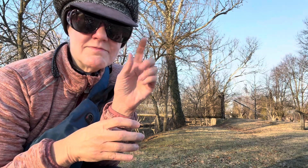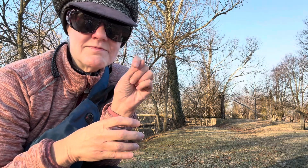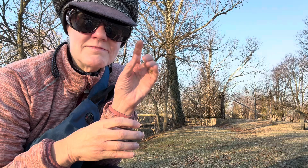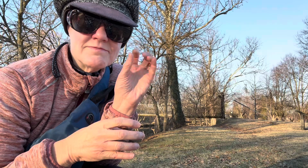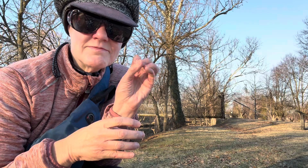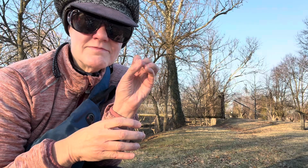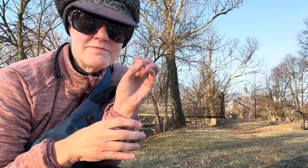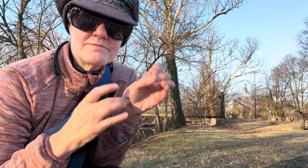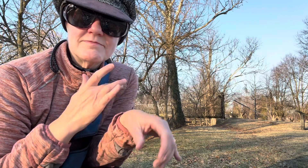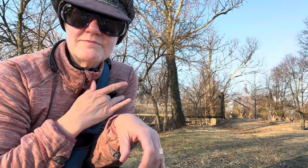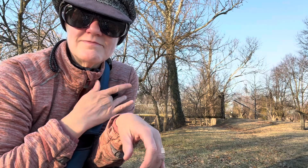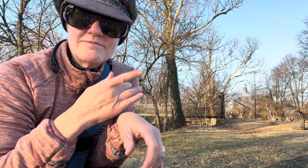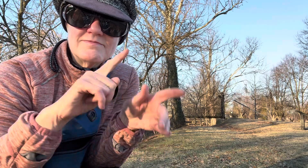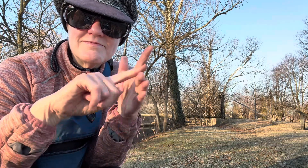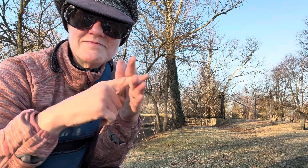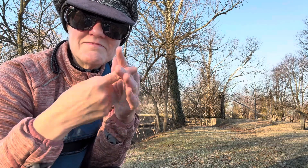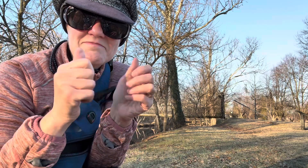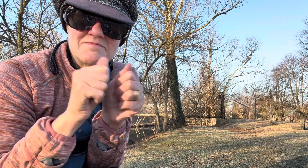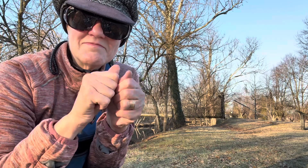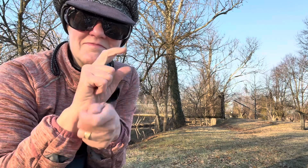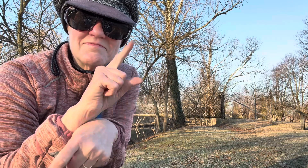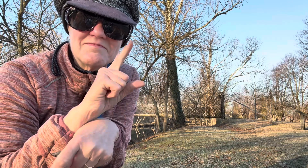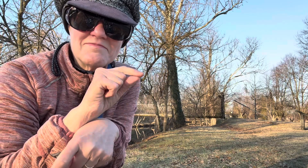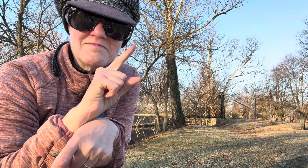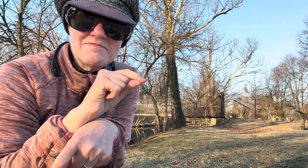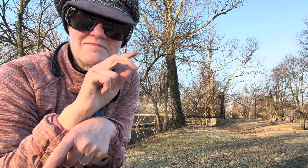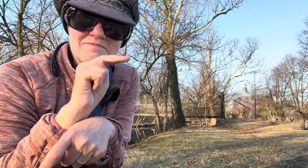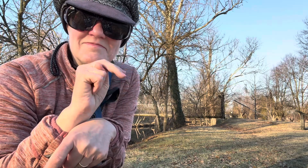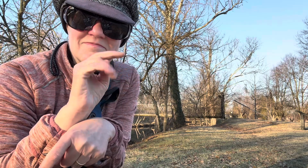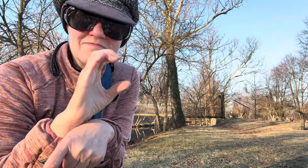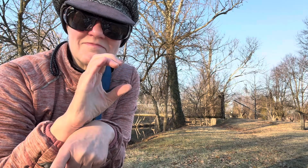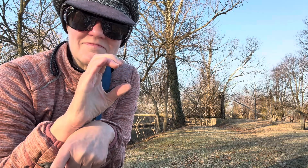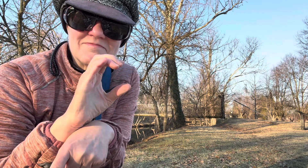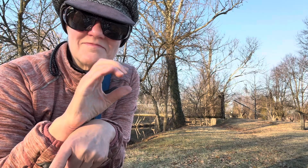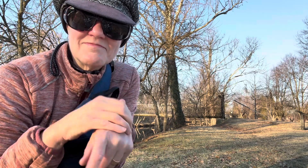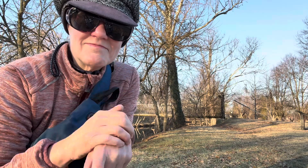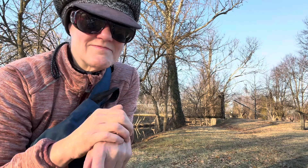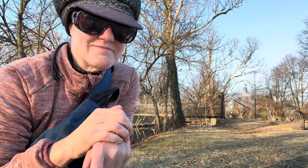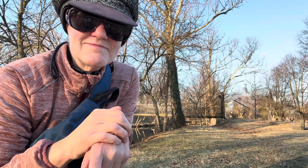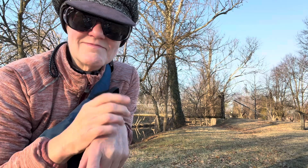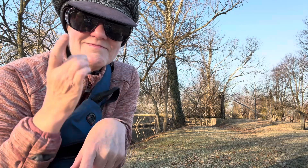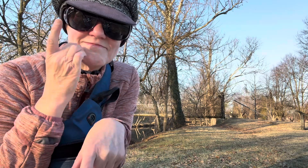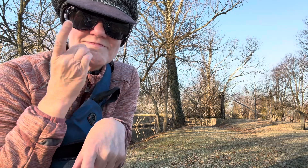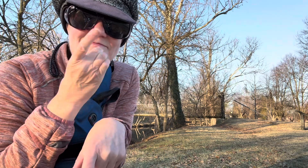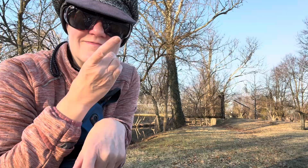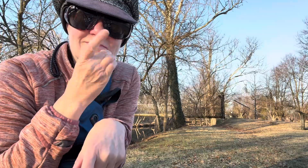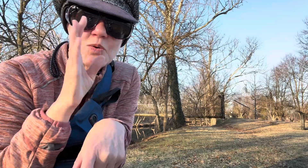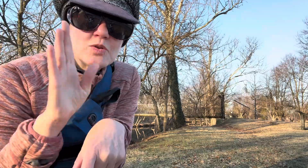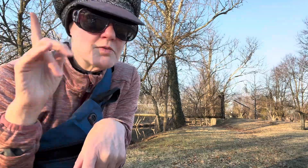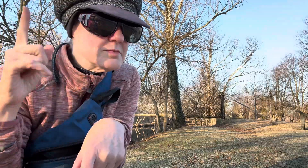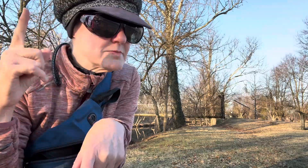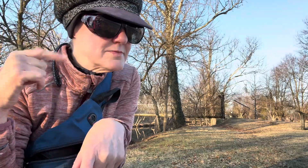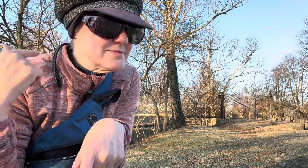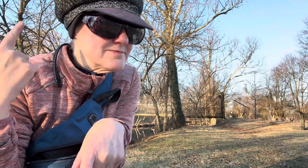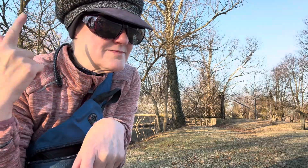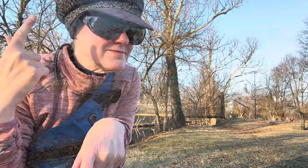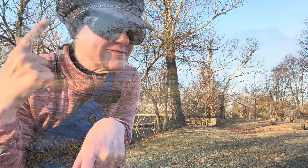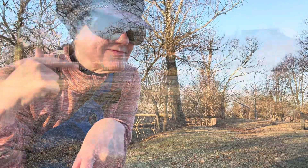strictly keto, most people start at 20 grams of net carbs a day, but Dale would go crazy trying to do that.